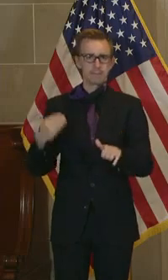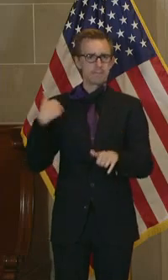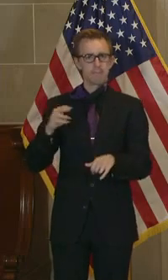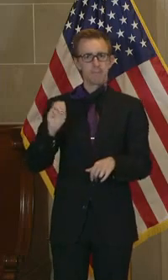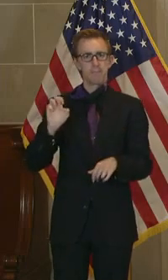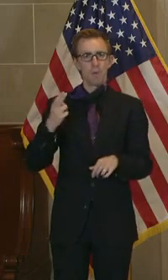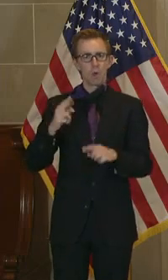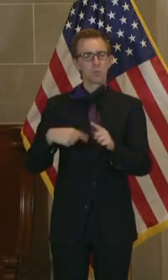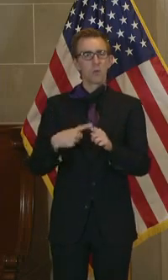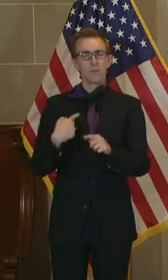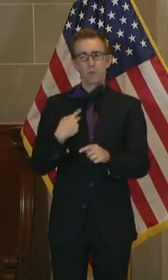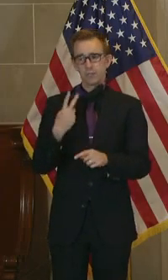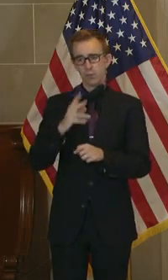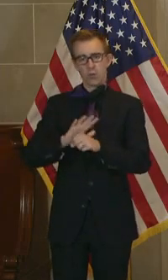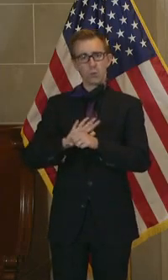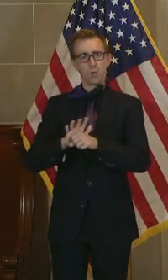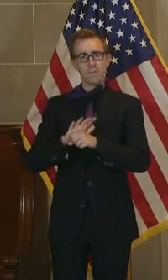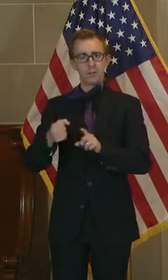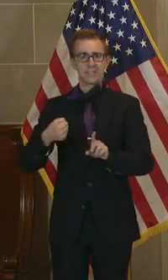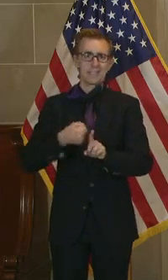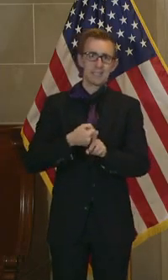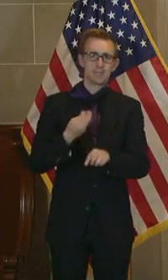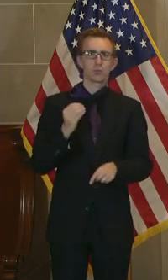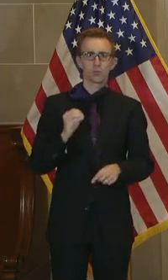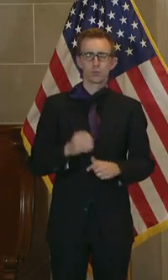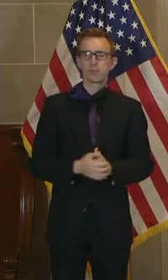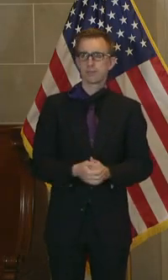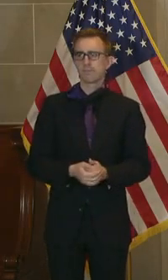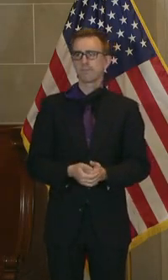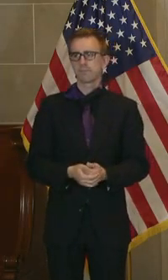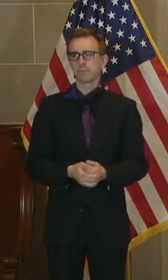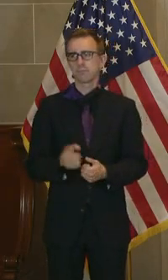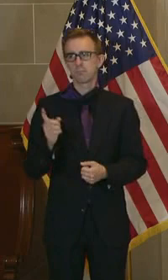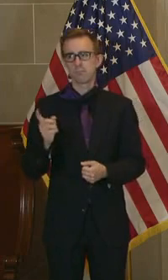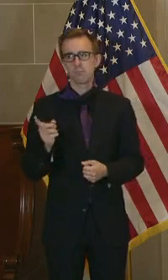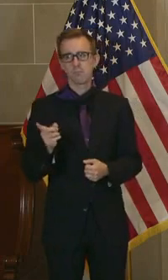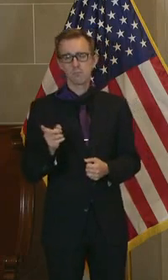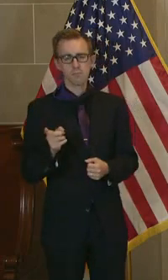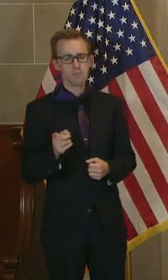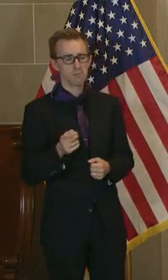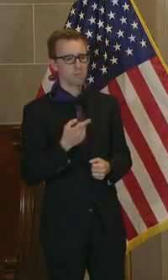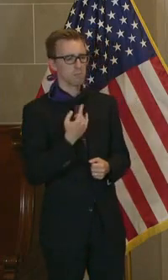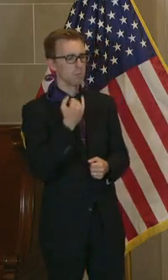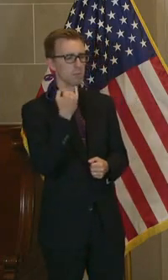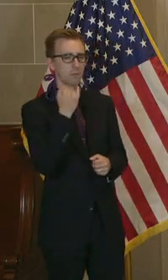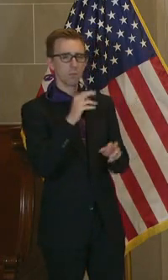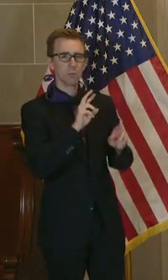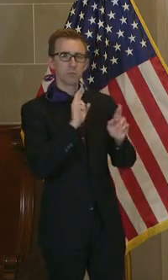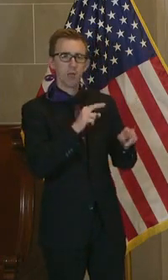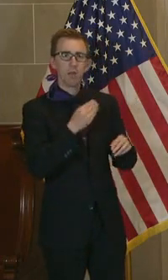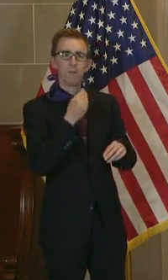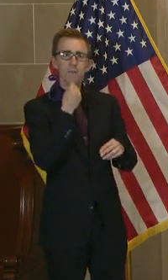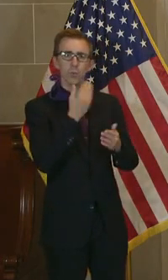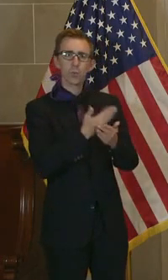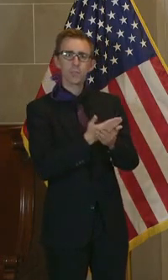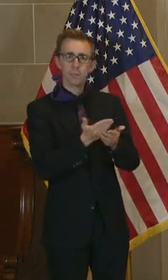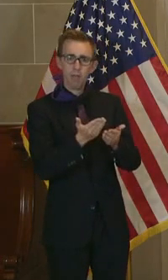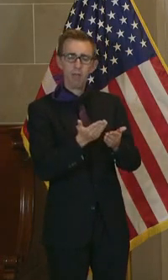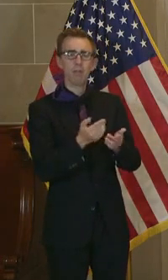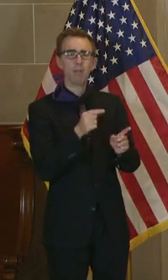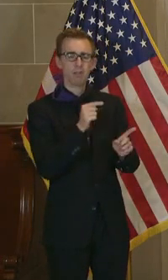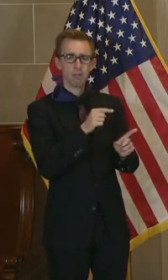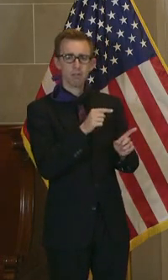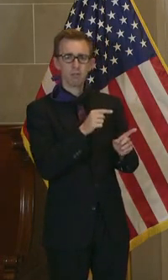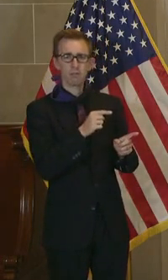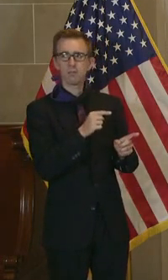March when we saw COVID-19 hit the state. And in terms of like responding to a food supply disruption, for example,